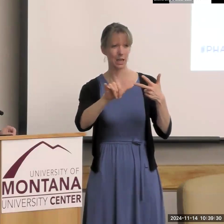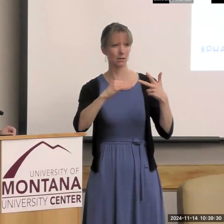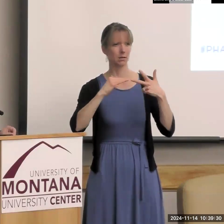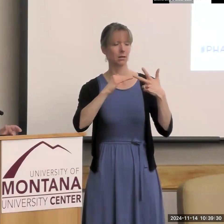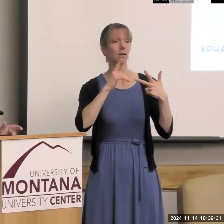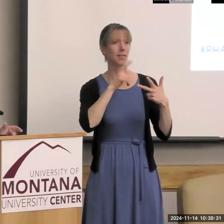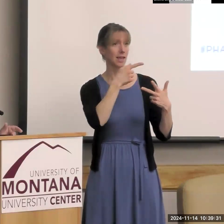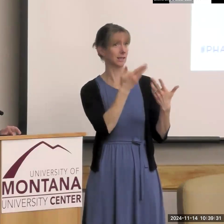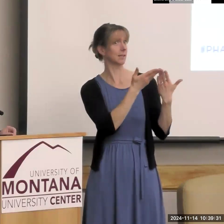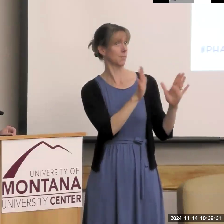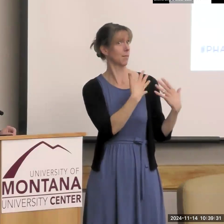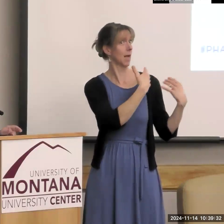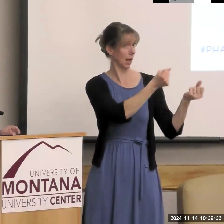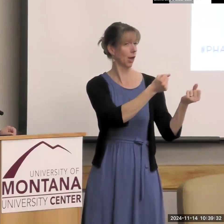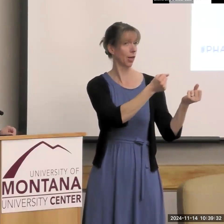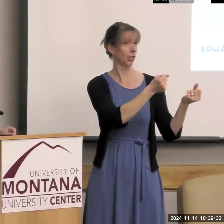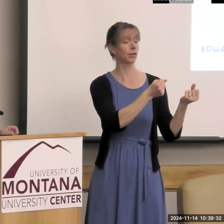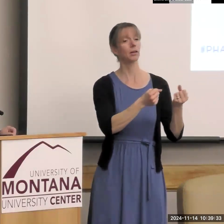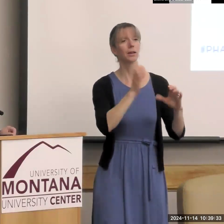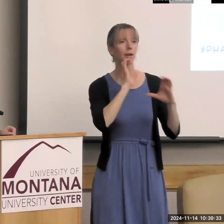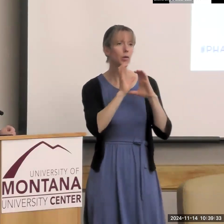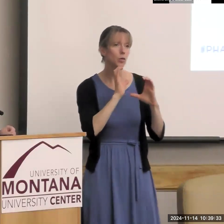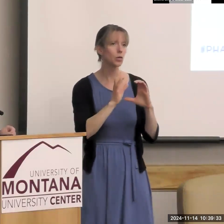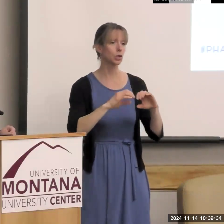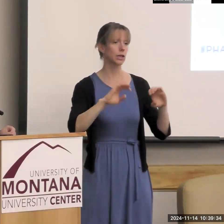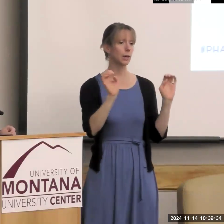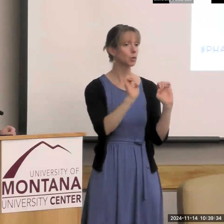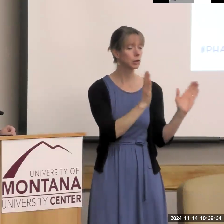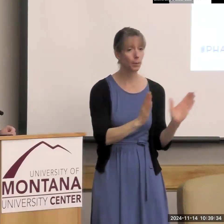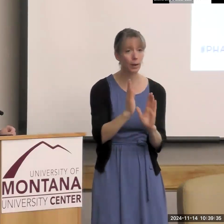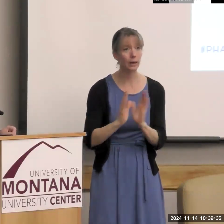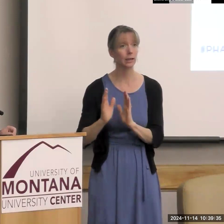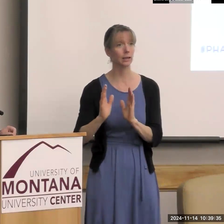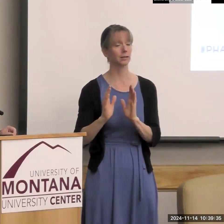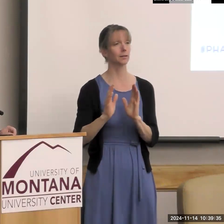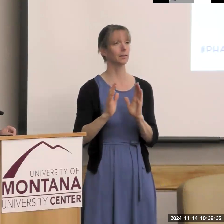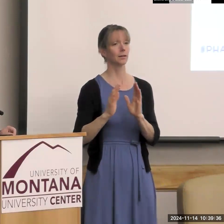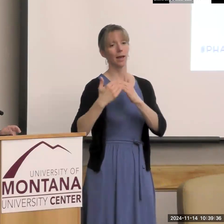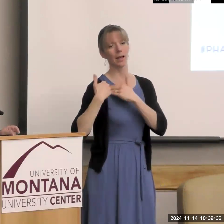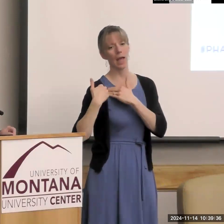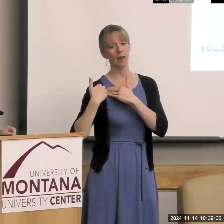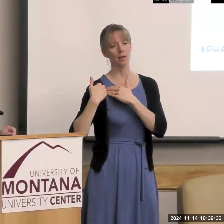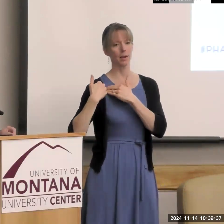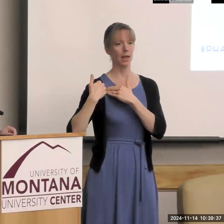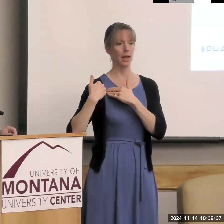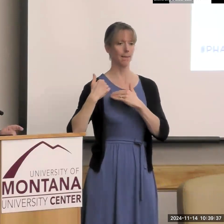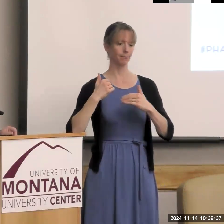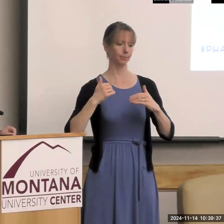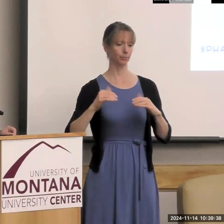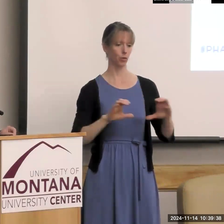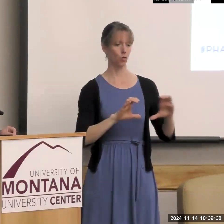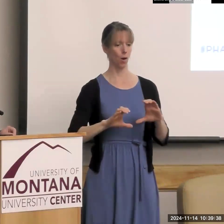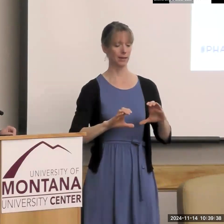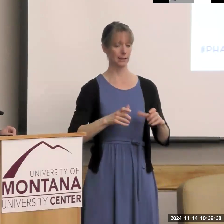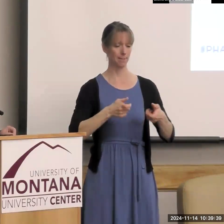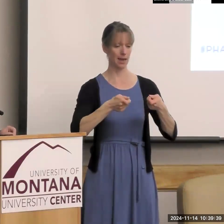public health, communications, emergency preparedness, accountability and performance management. If, we